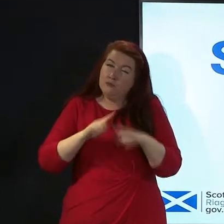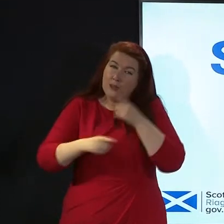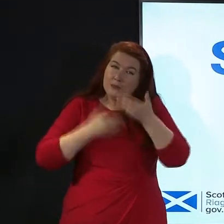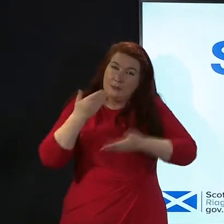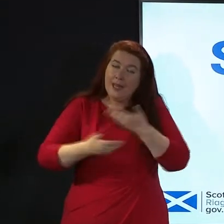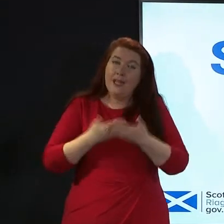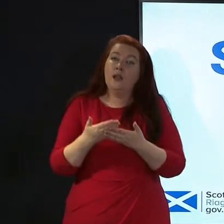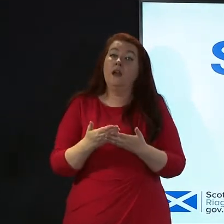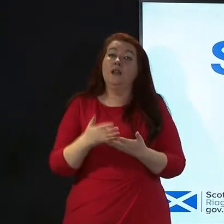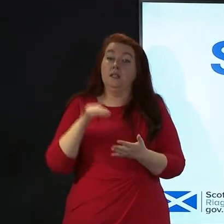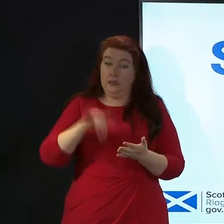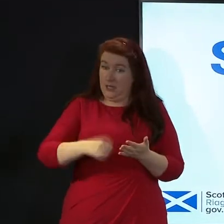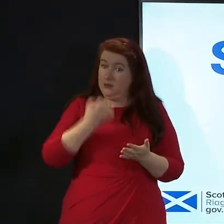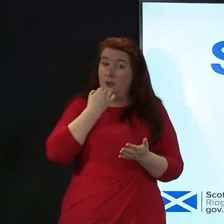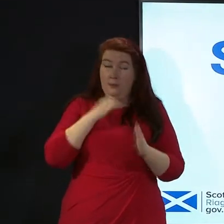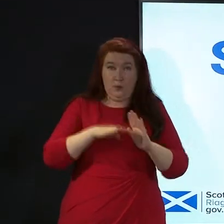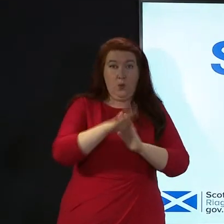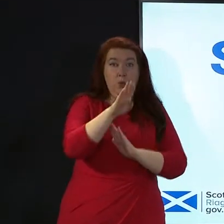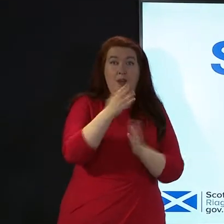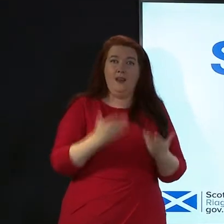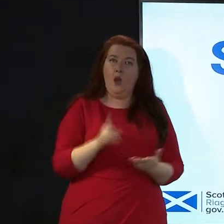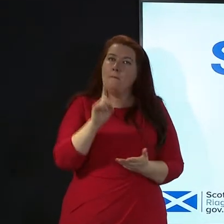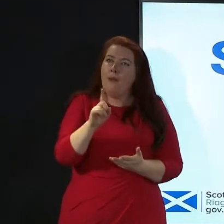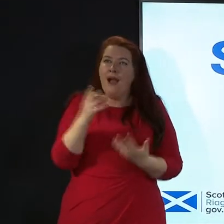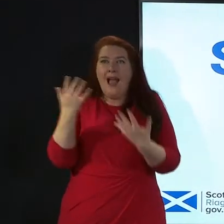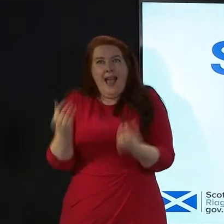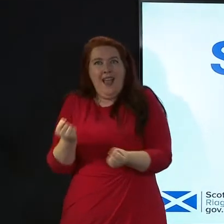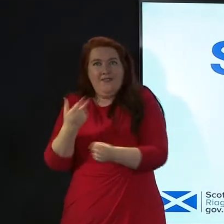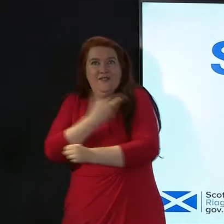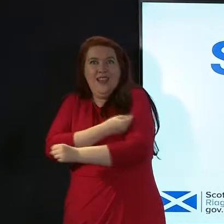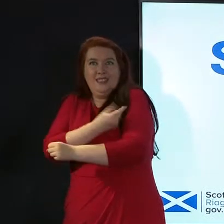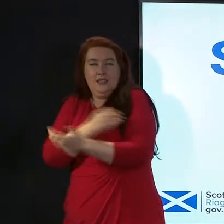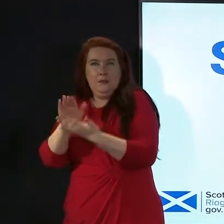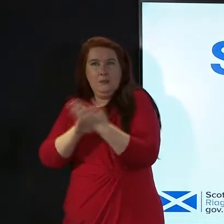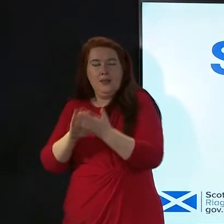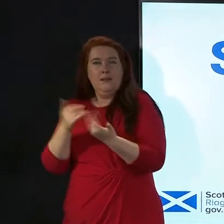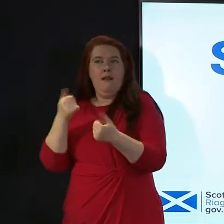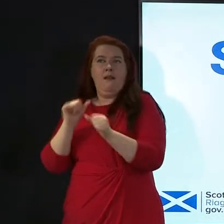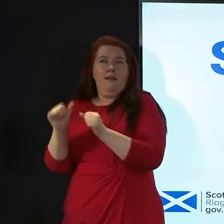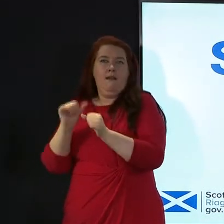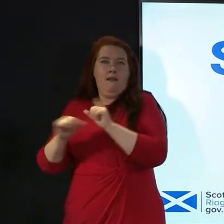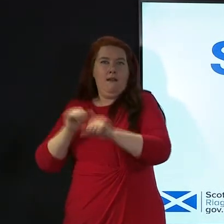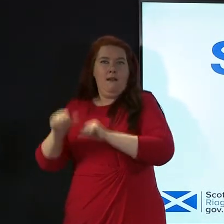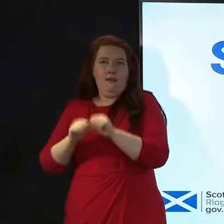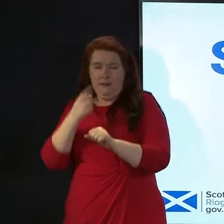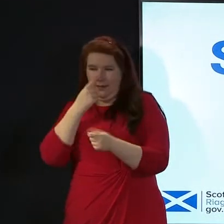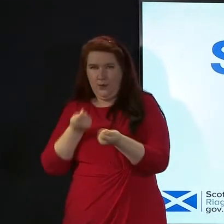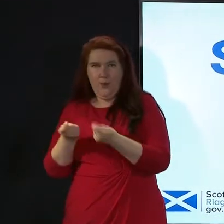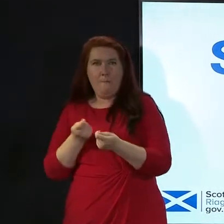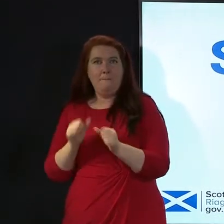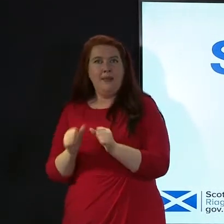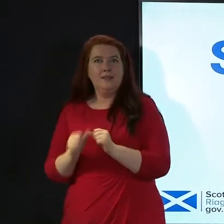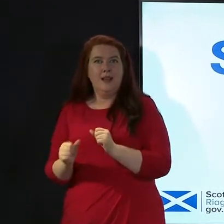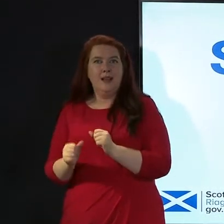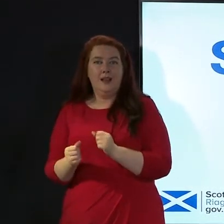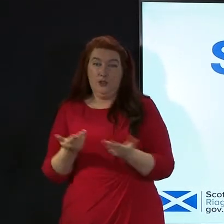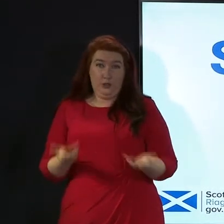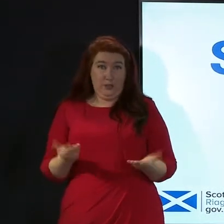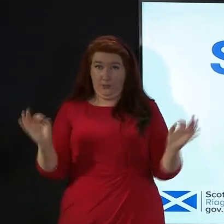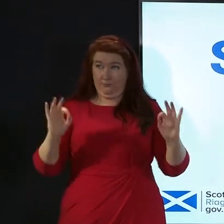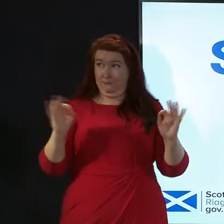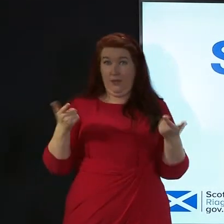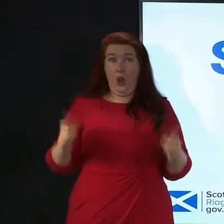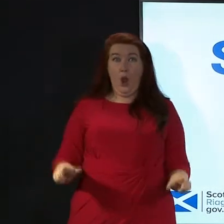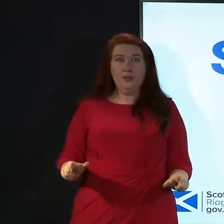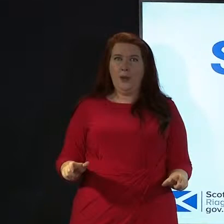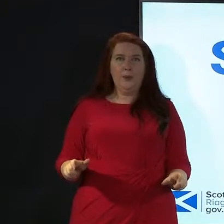We compare case numbers now to case numbers at the start of the year, but the contexts are completely different because we are not in lockdown now.